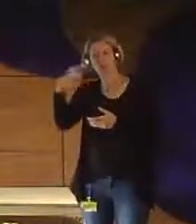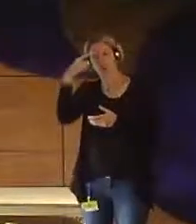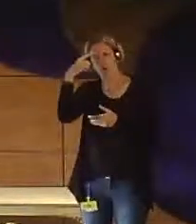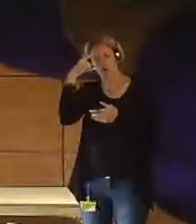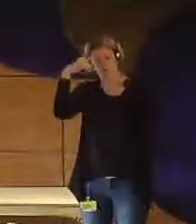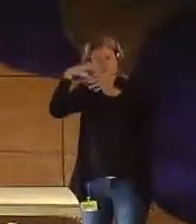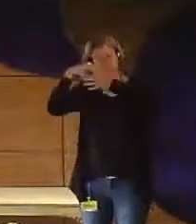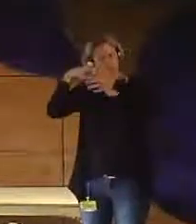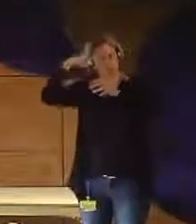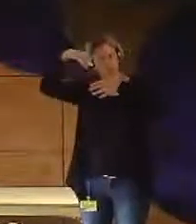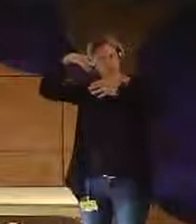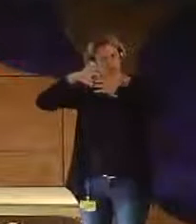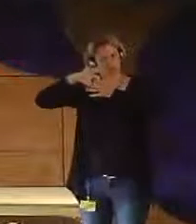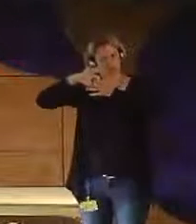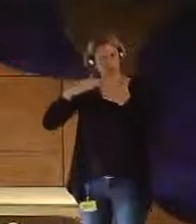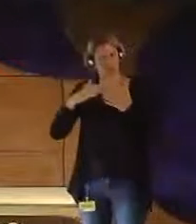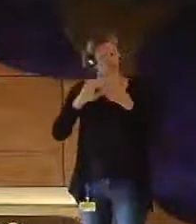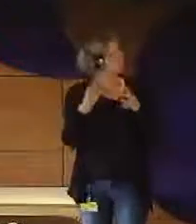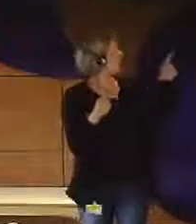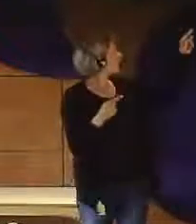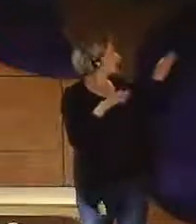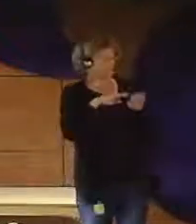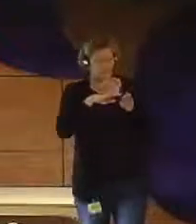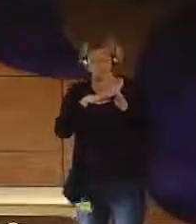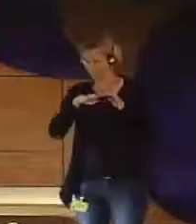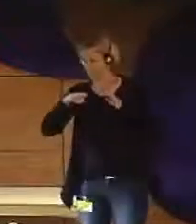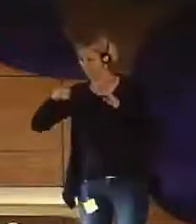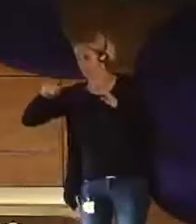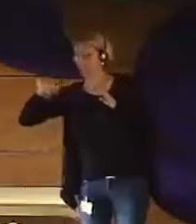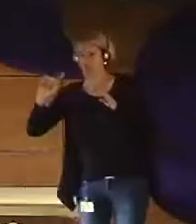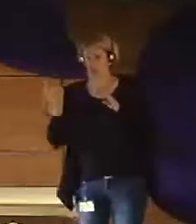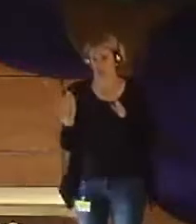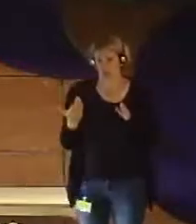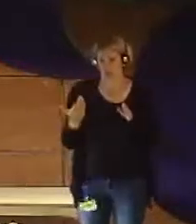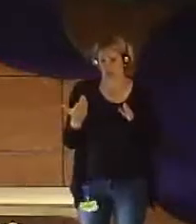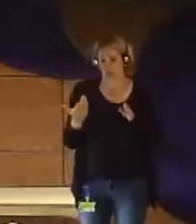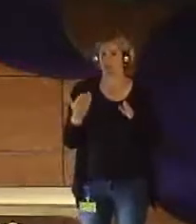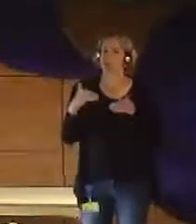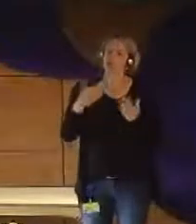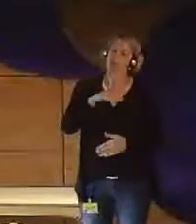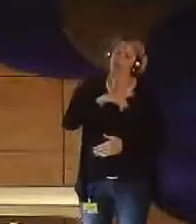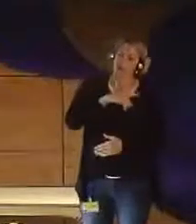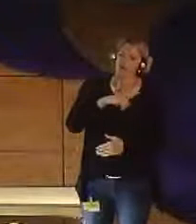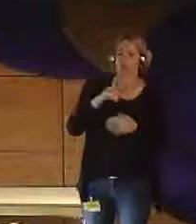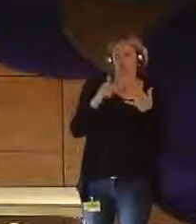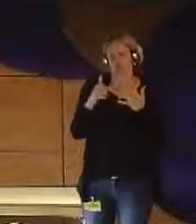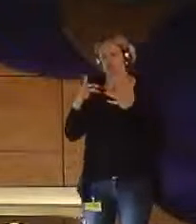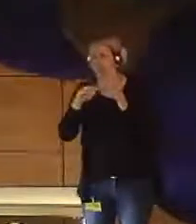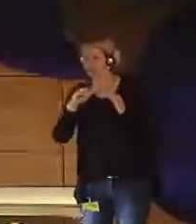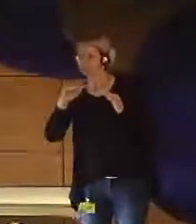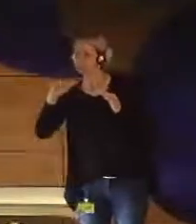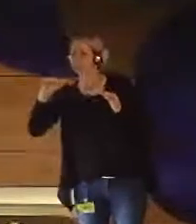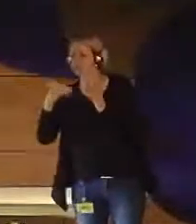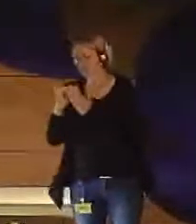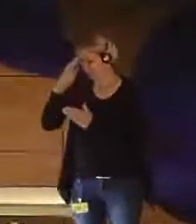these. The sort of levels you'd be expecting to get are 6, 7, 8. You can see many of these boys have very little. And